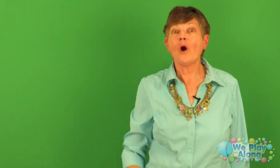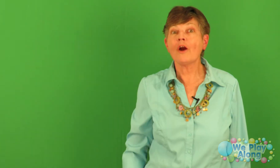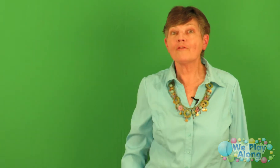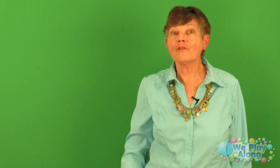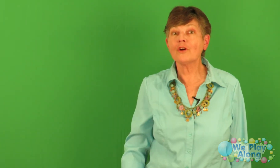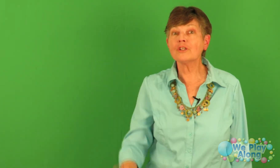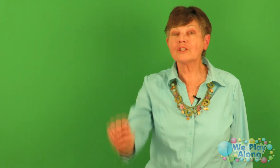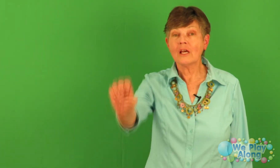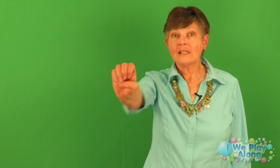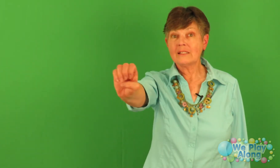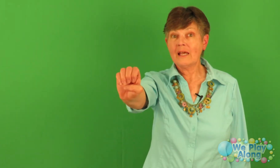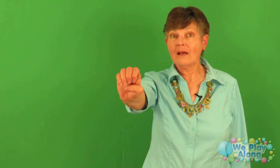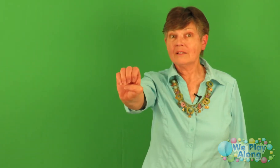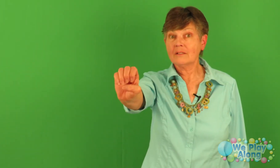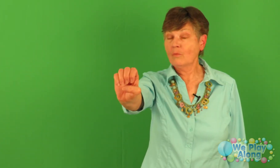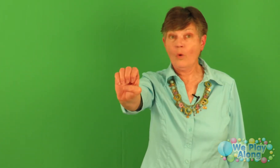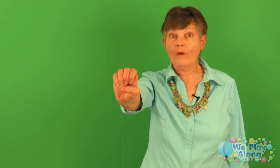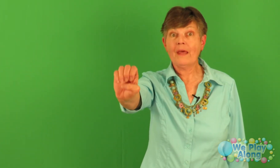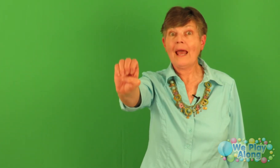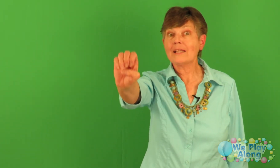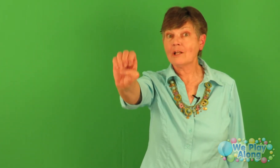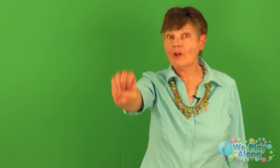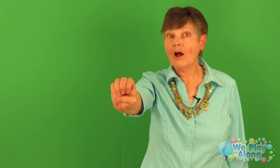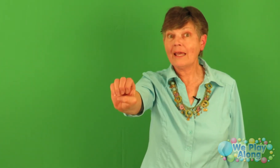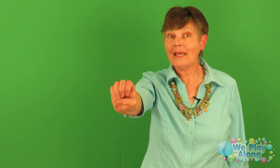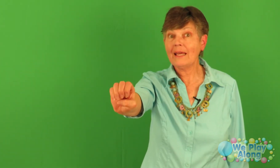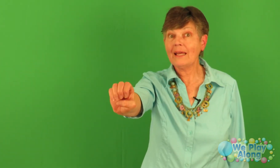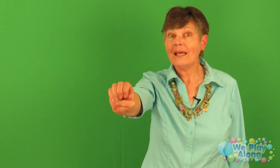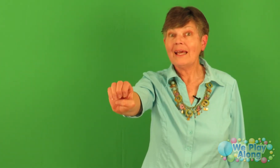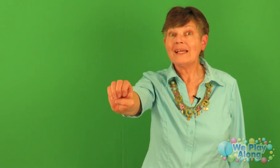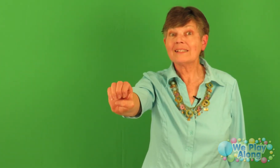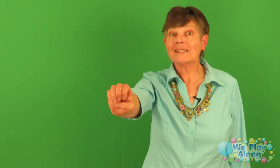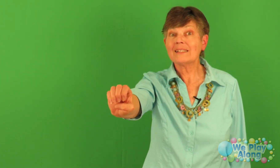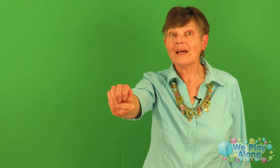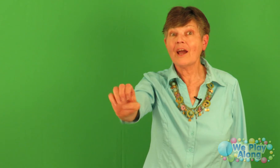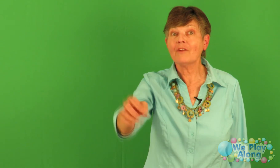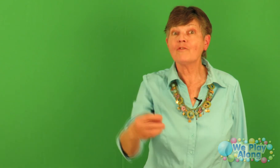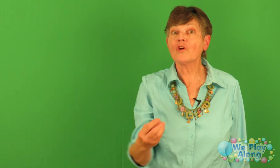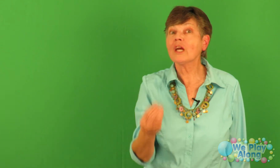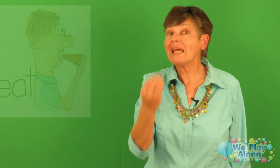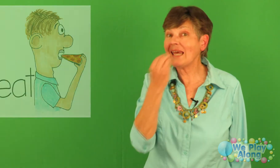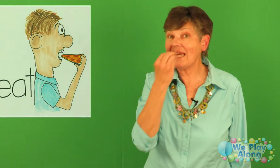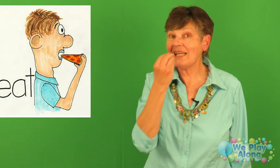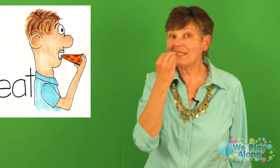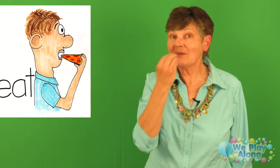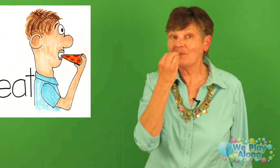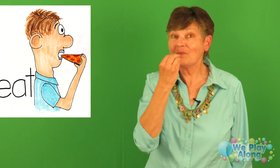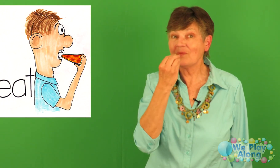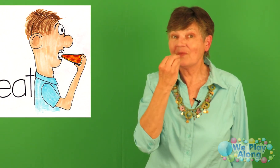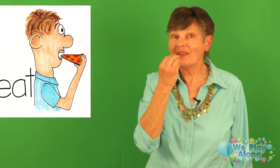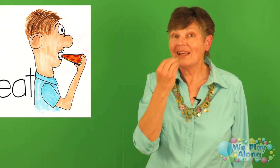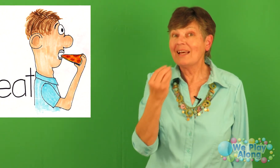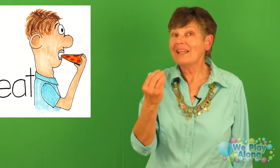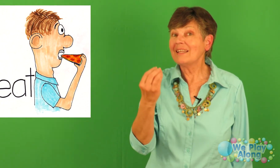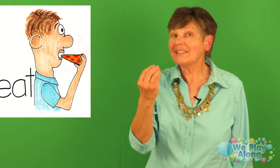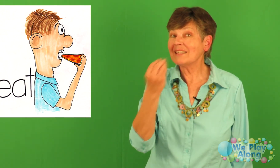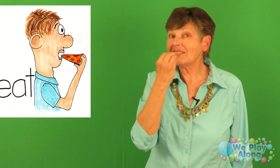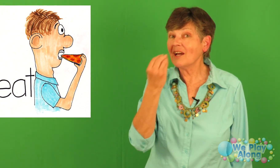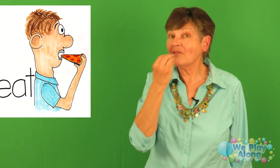our first word that has a long E in it is the sign for eat. This is the sign for